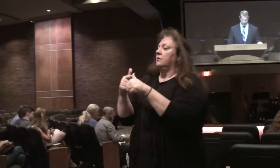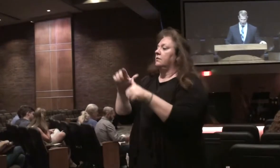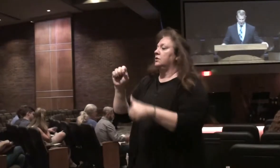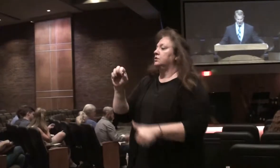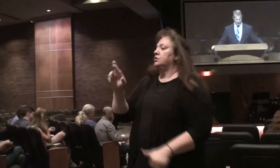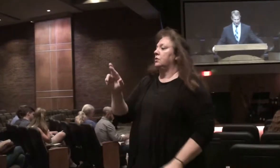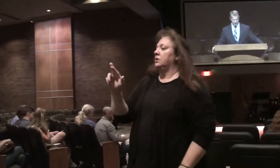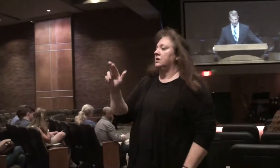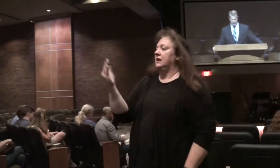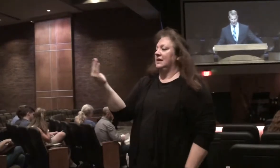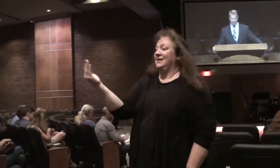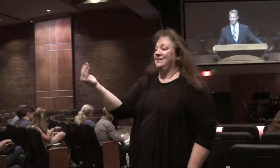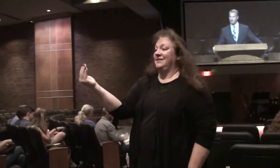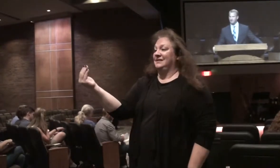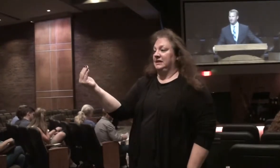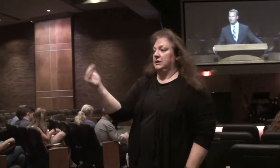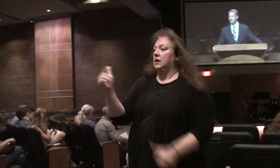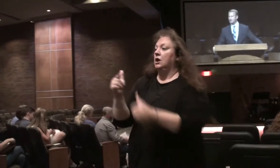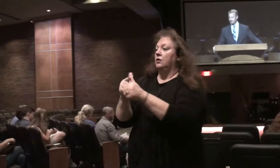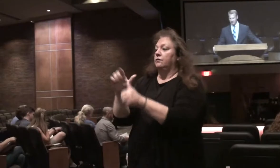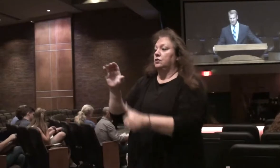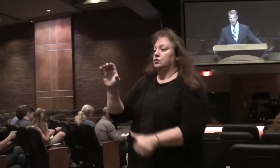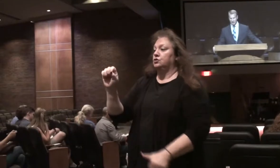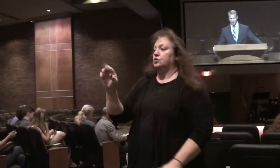Corinthians chapter 15.